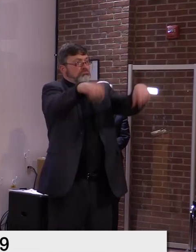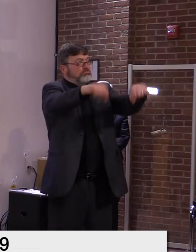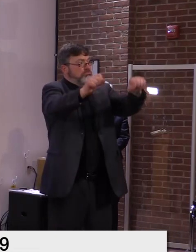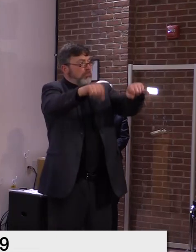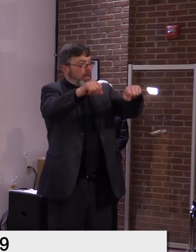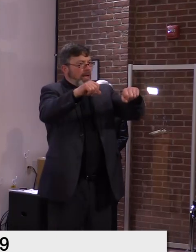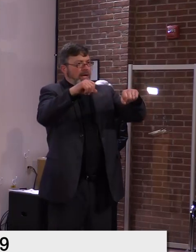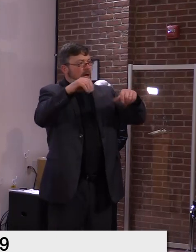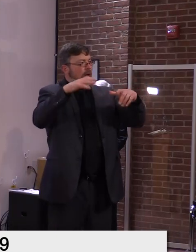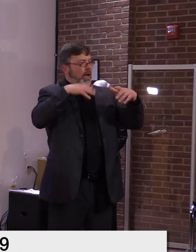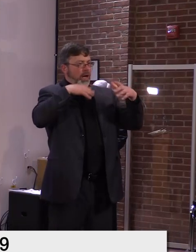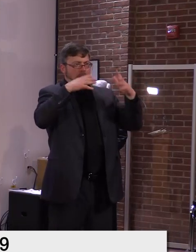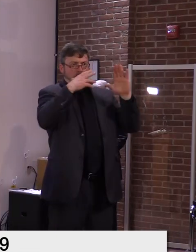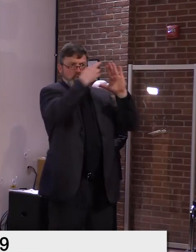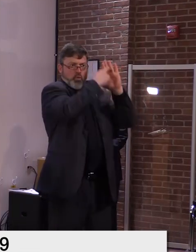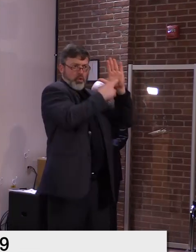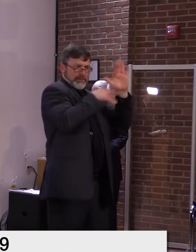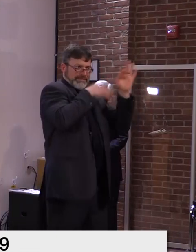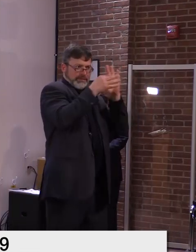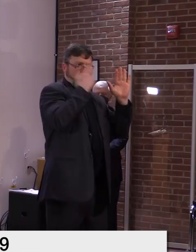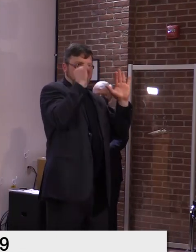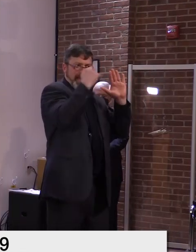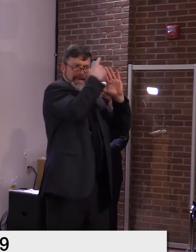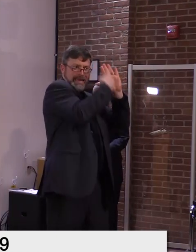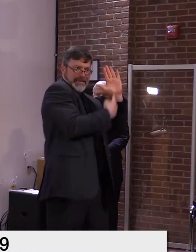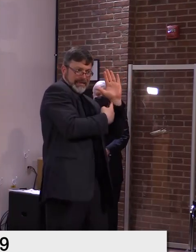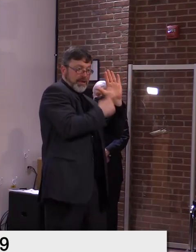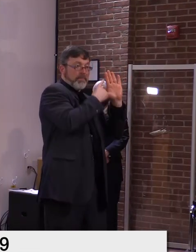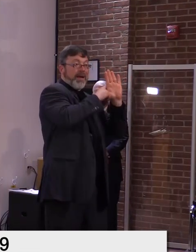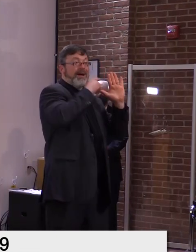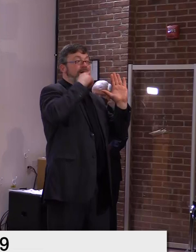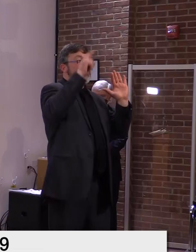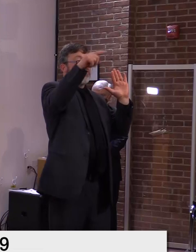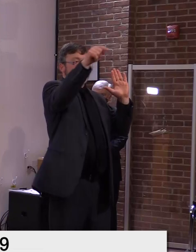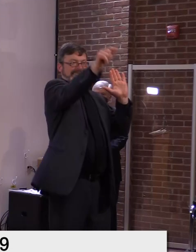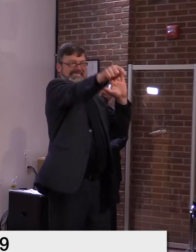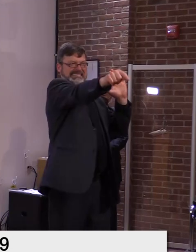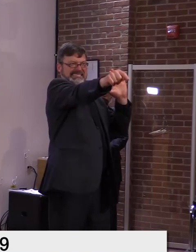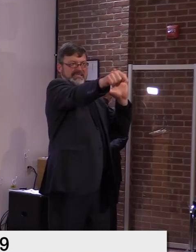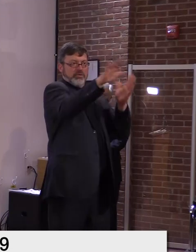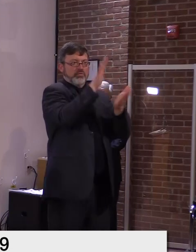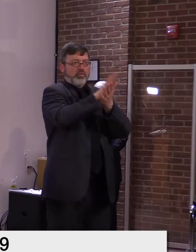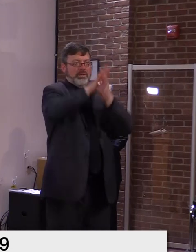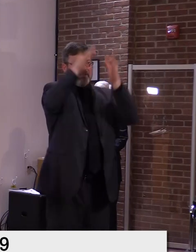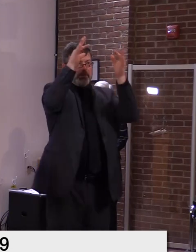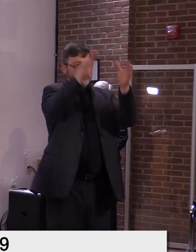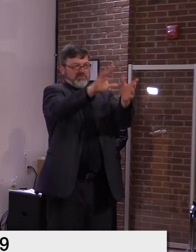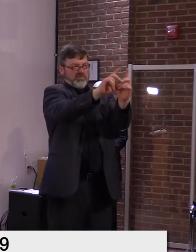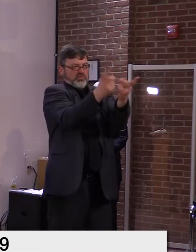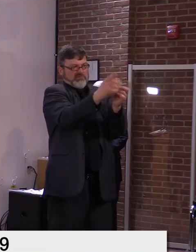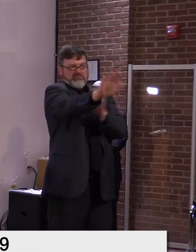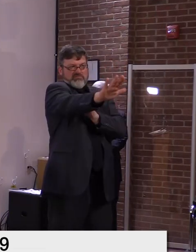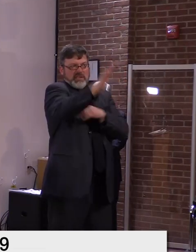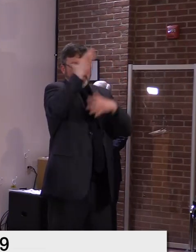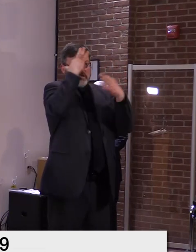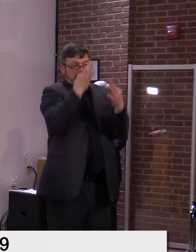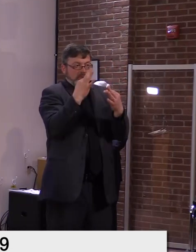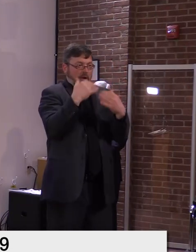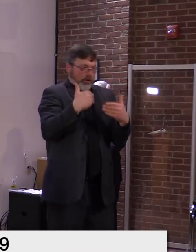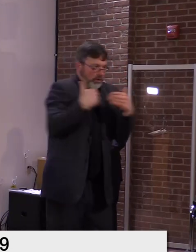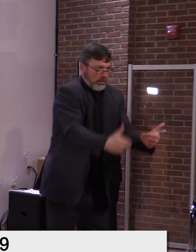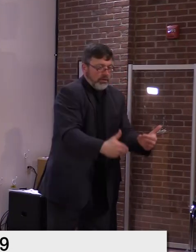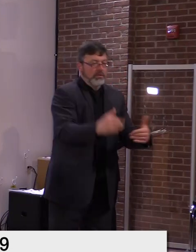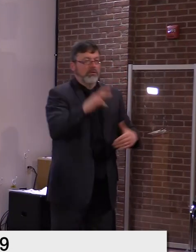That was something we saw an incredible interest in. as well as a high uptake. And I don't know what